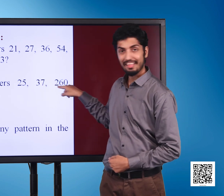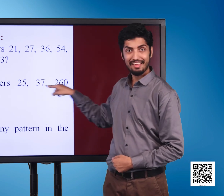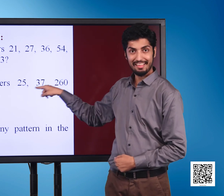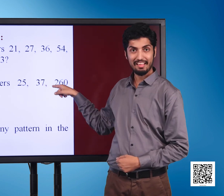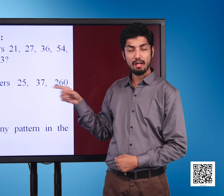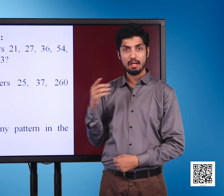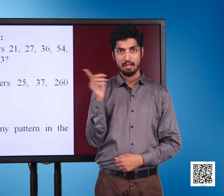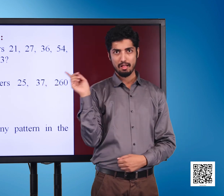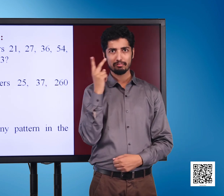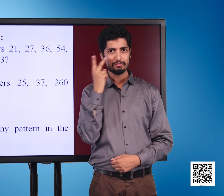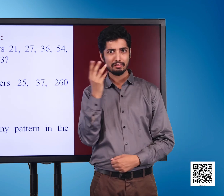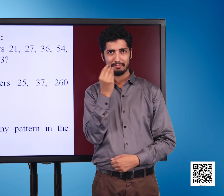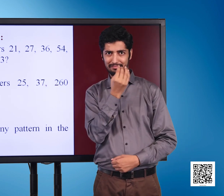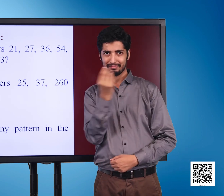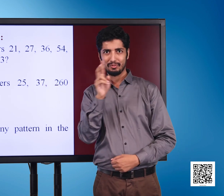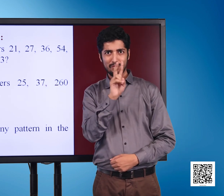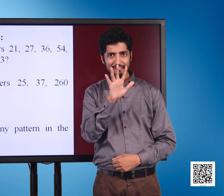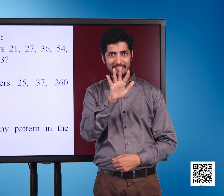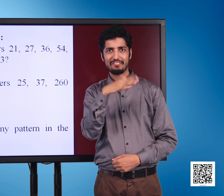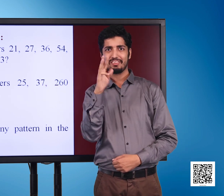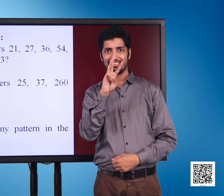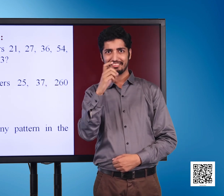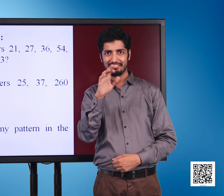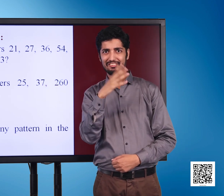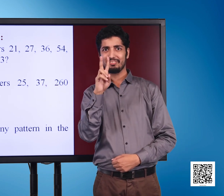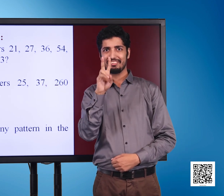37, 260 divisible by 3?